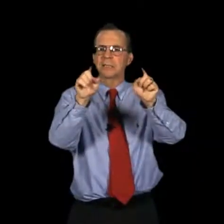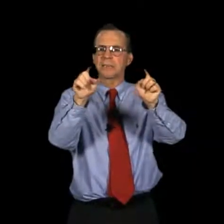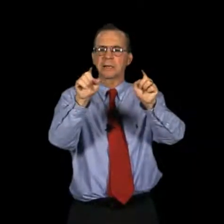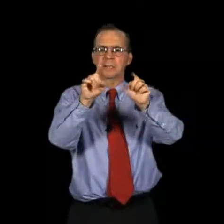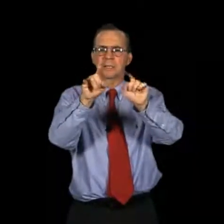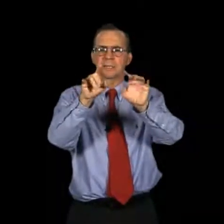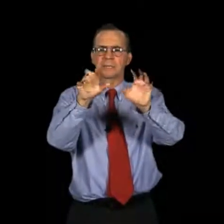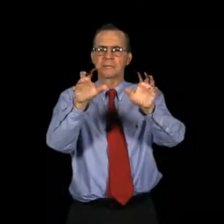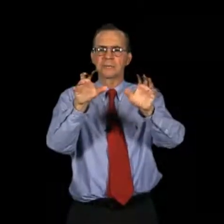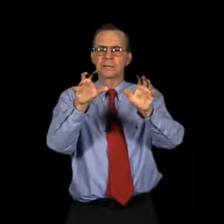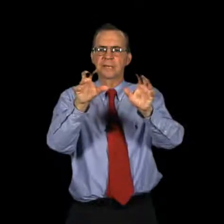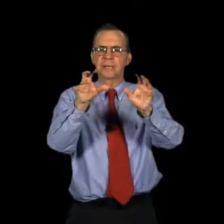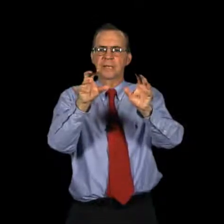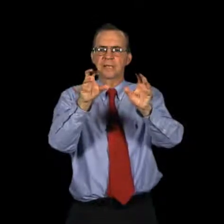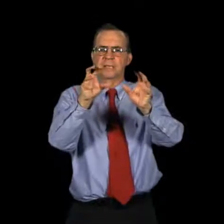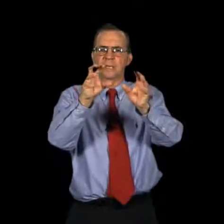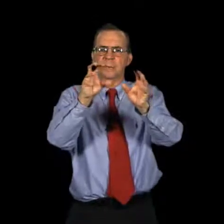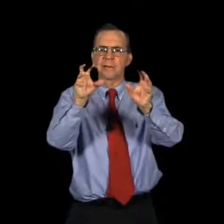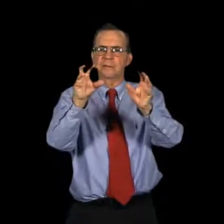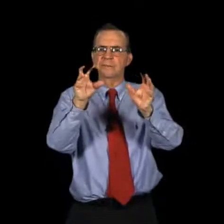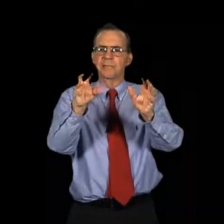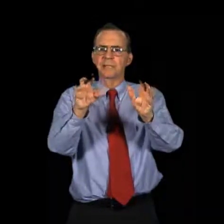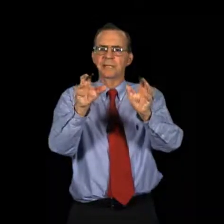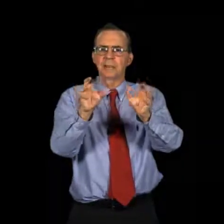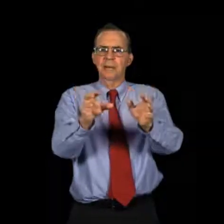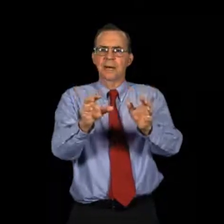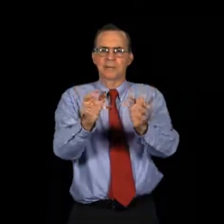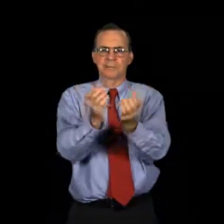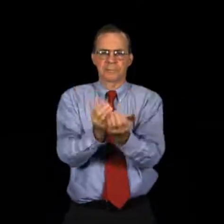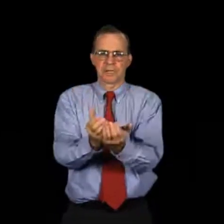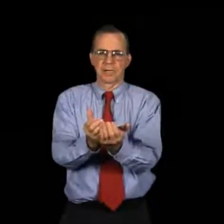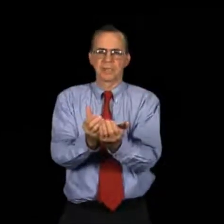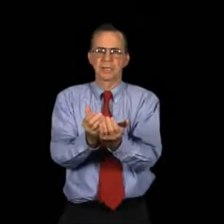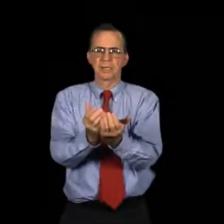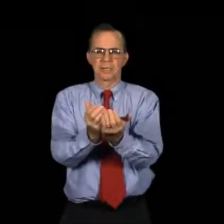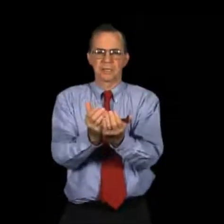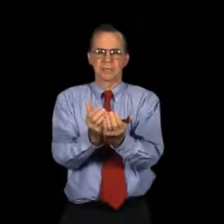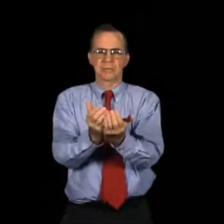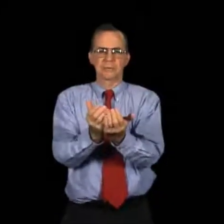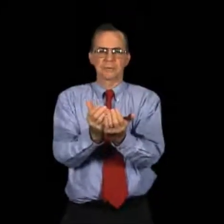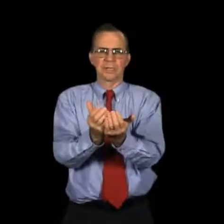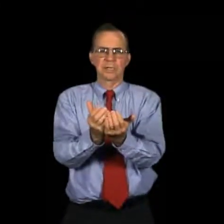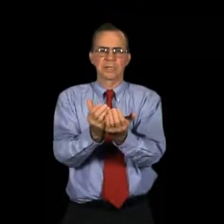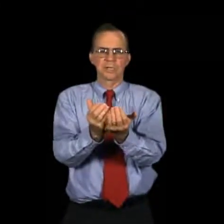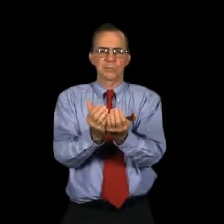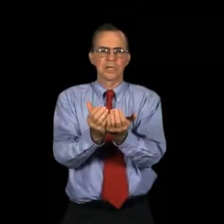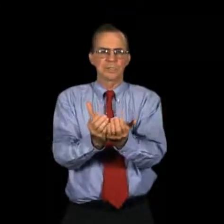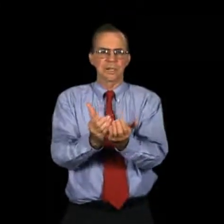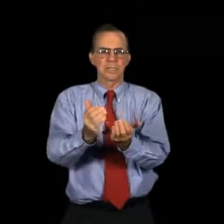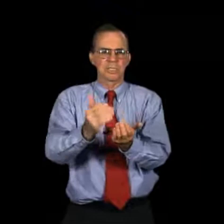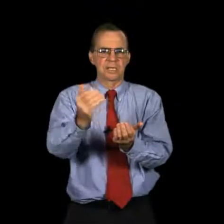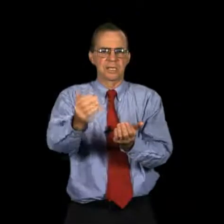the pot is offering is the amount of money in the pot compared to the amount of money you must bet to stay in the